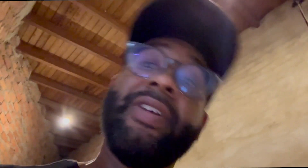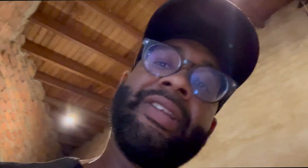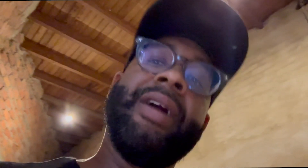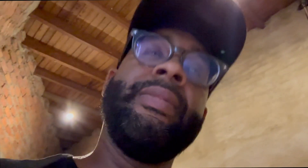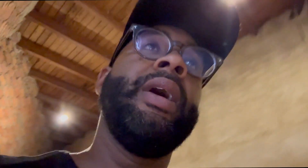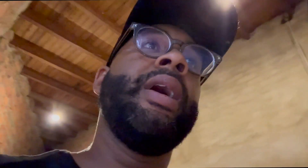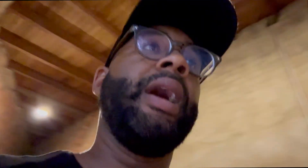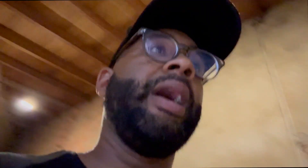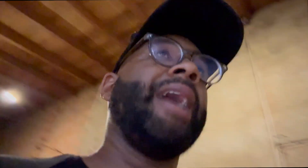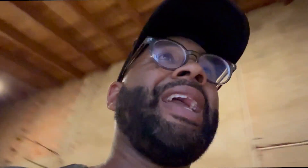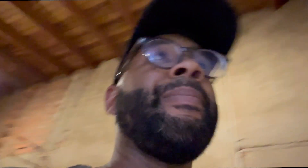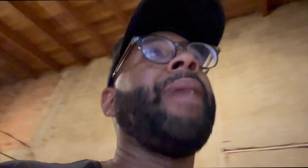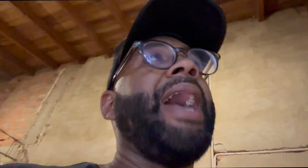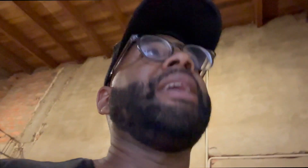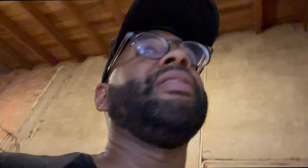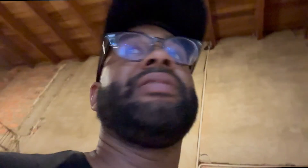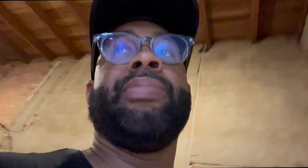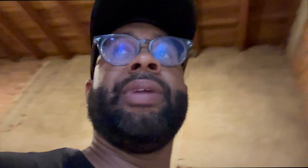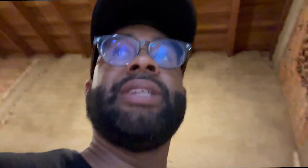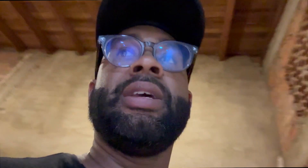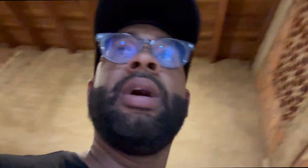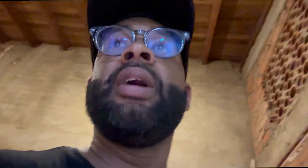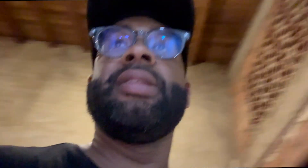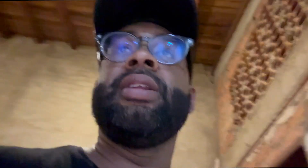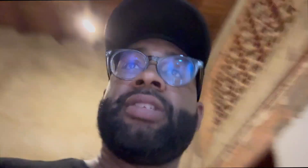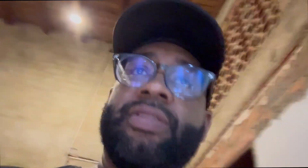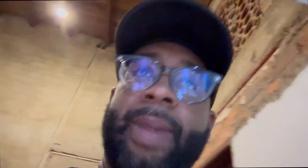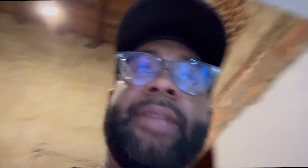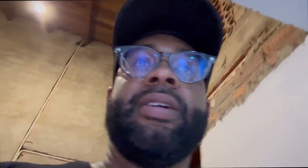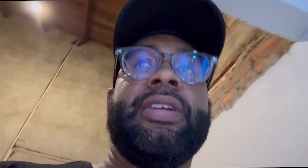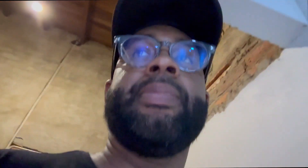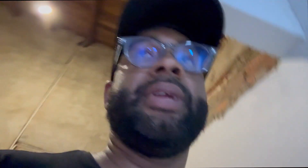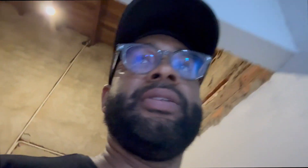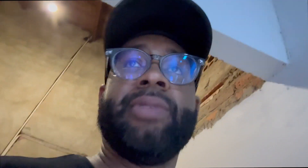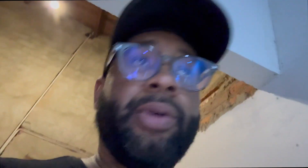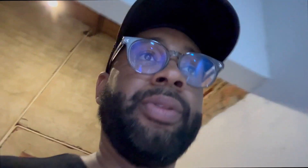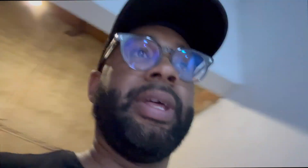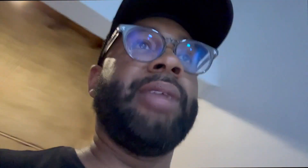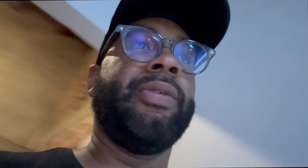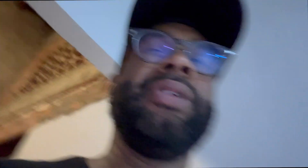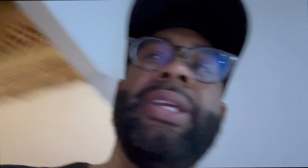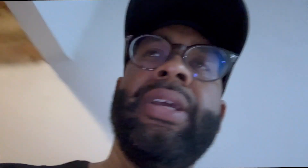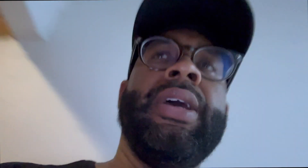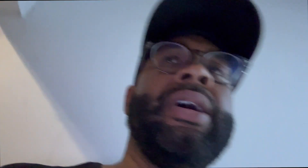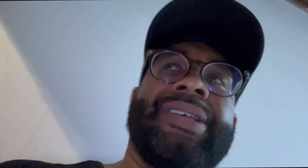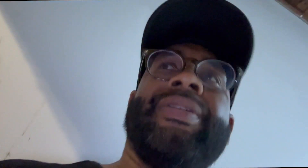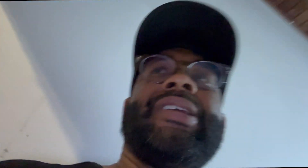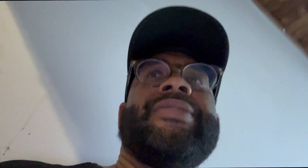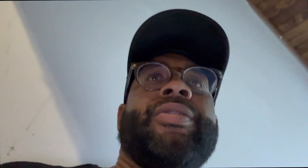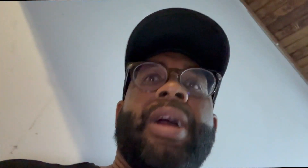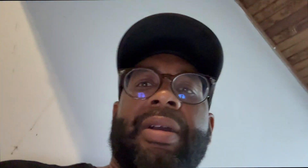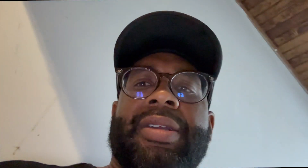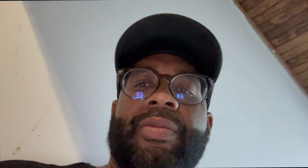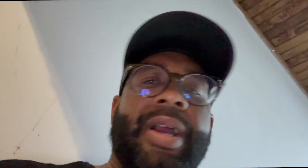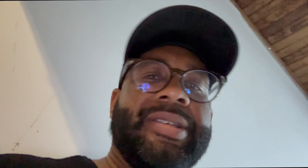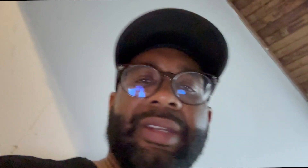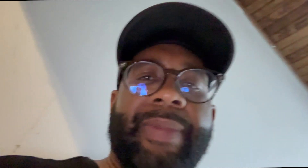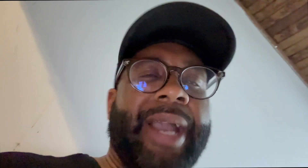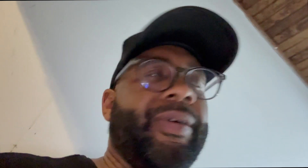time I came back here to preach, she was back there interpreting. It was a really cool thing. But Rudy said one time, I was like, why are you sitting in the back? Why don't we